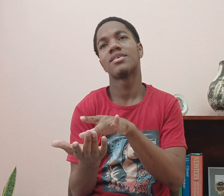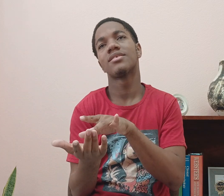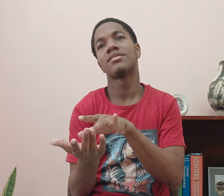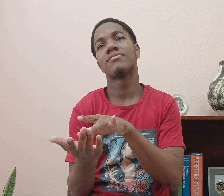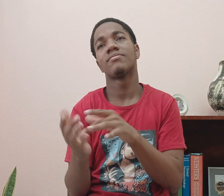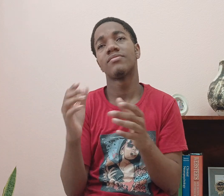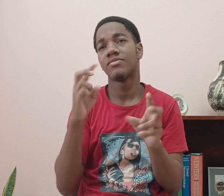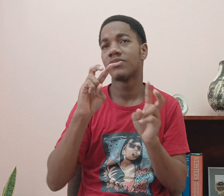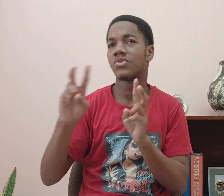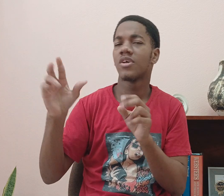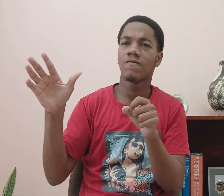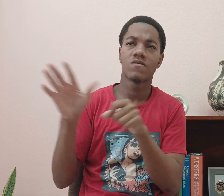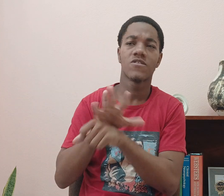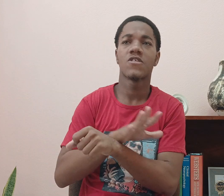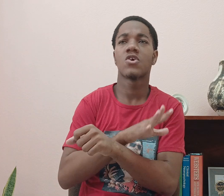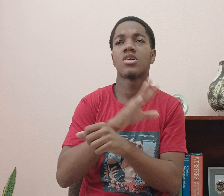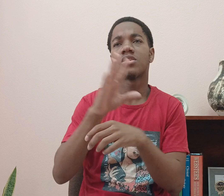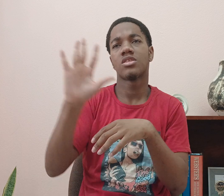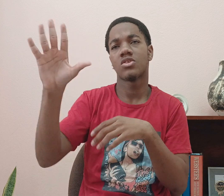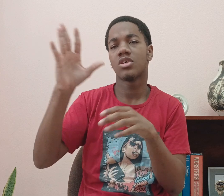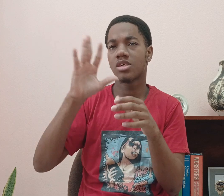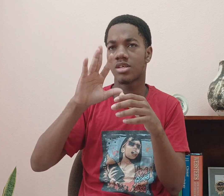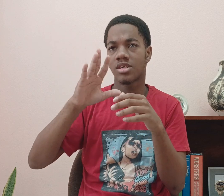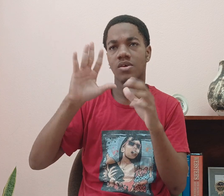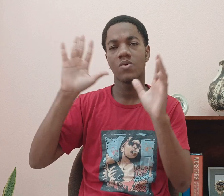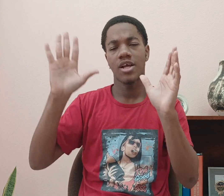Look full in His wonderful face,